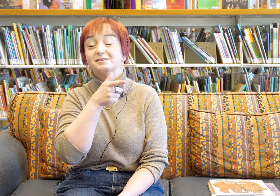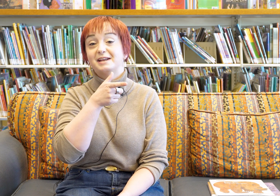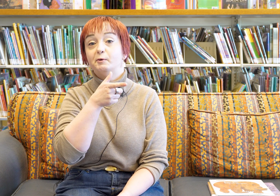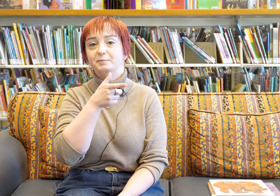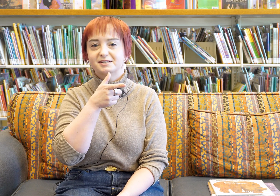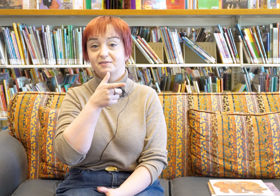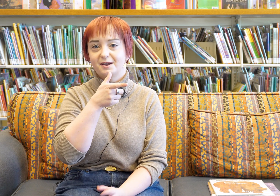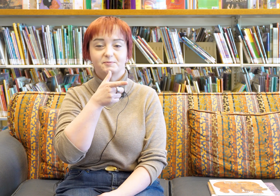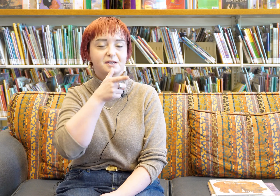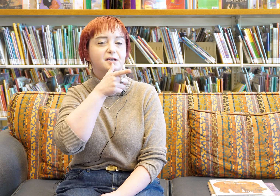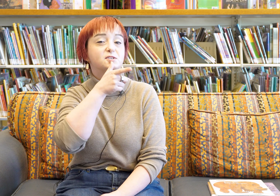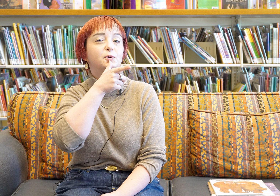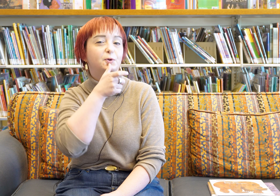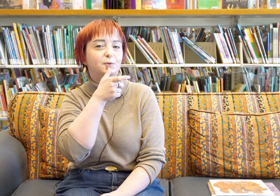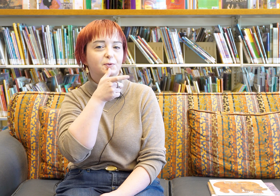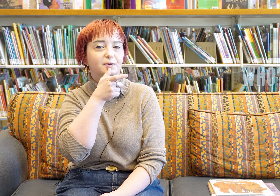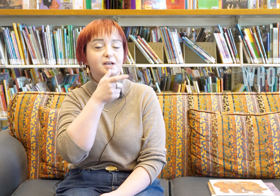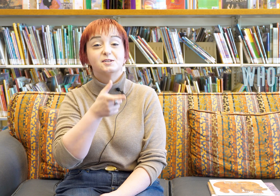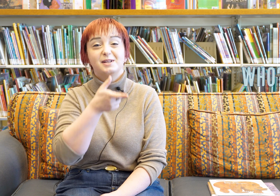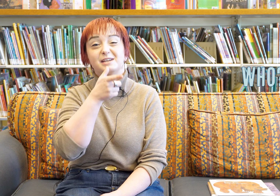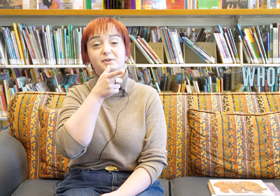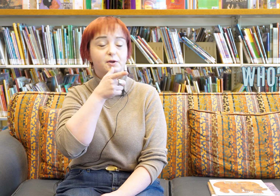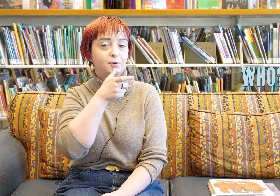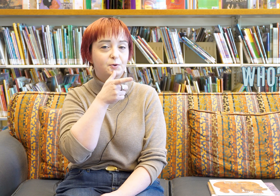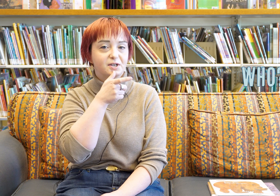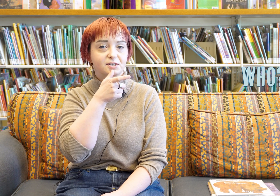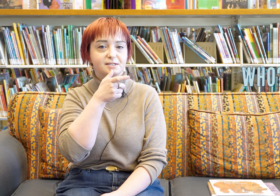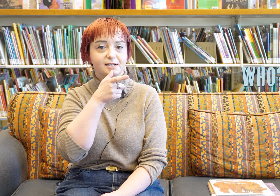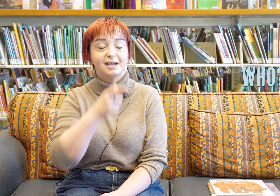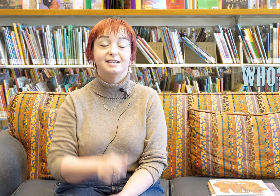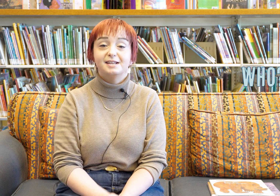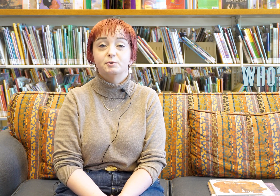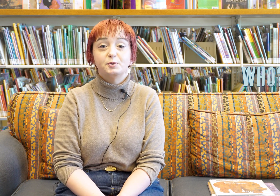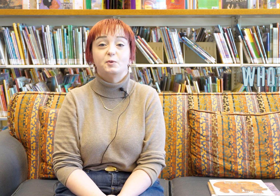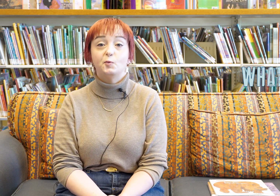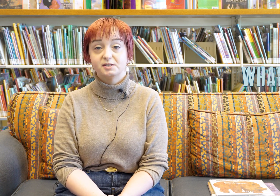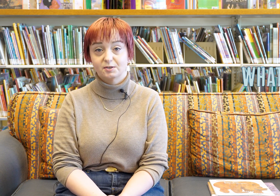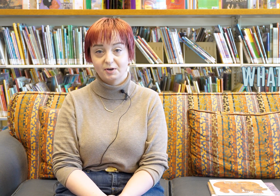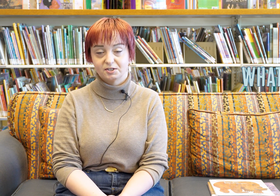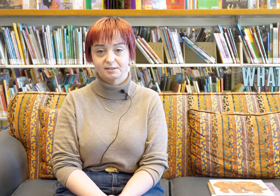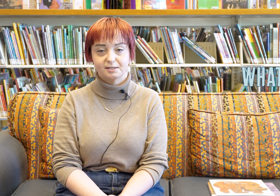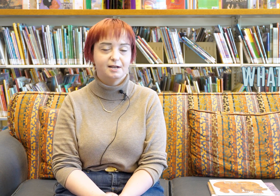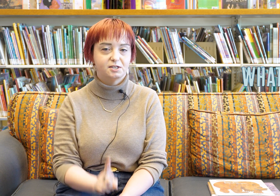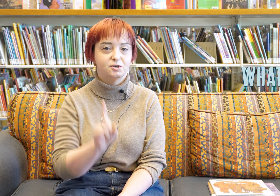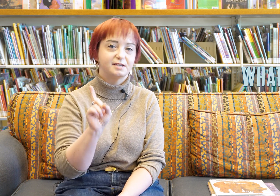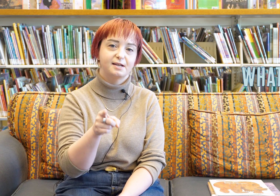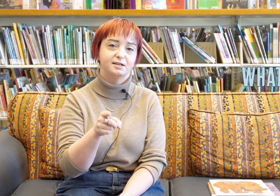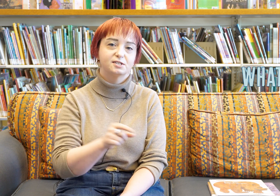an owl makes, if that helps. It's who. So last time we did who questions, and today we're doing what questions. And I'll teach you that sign in just a